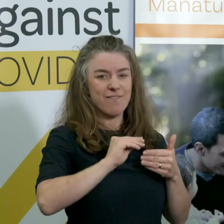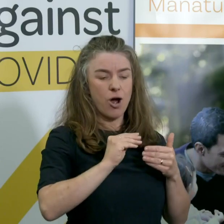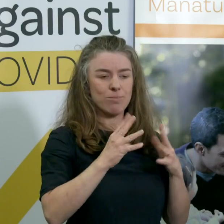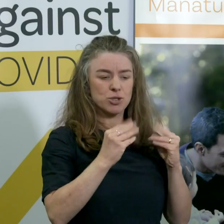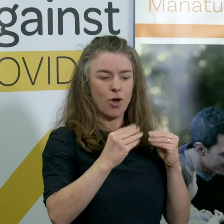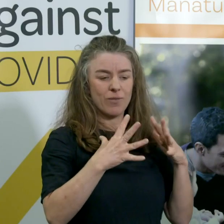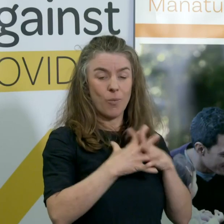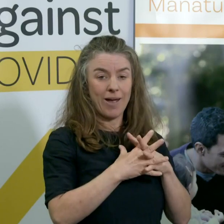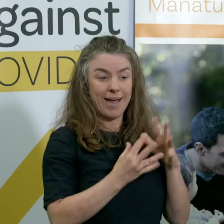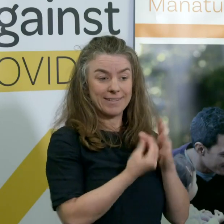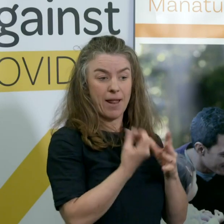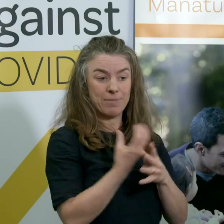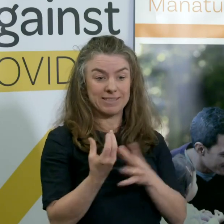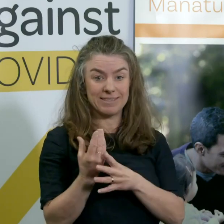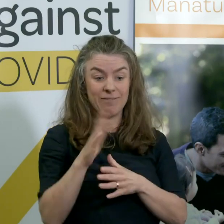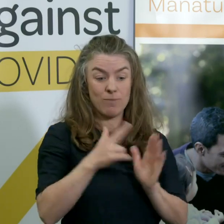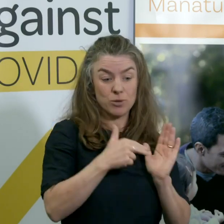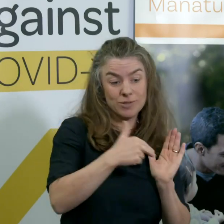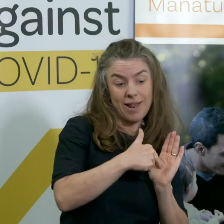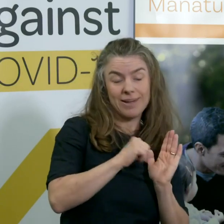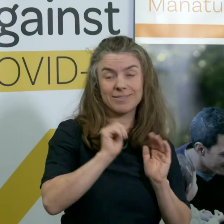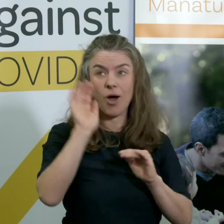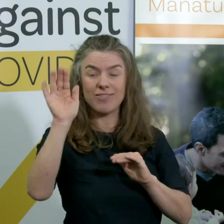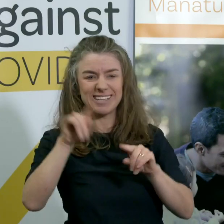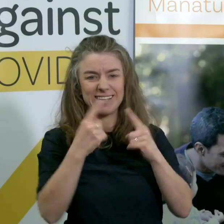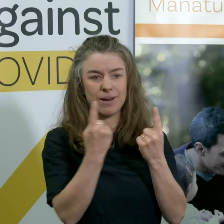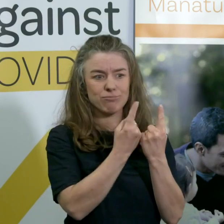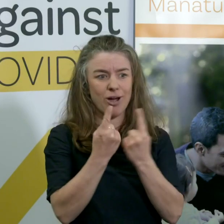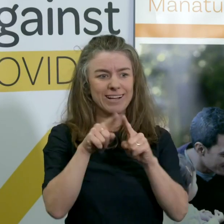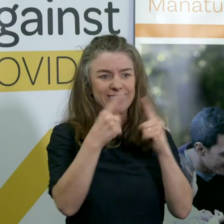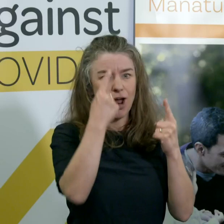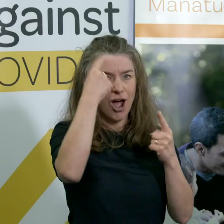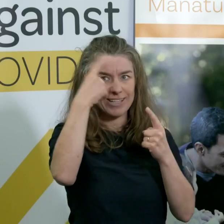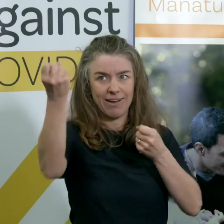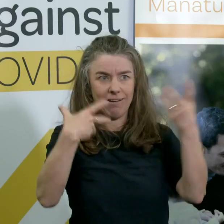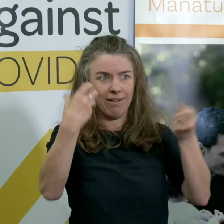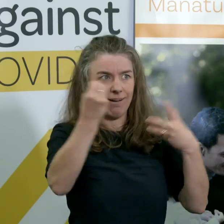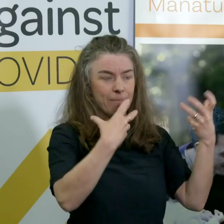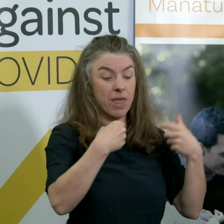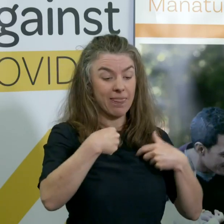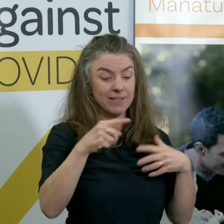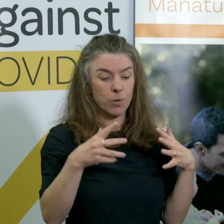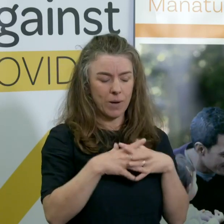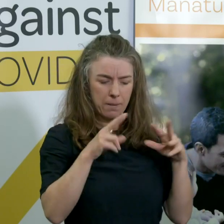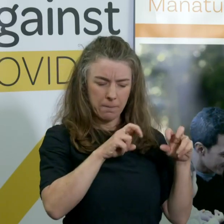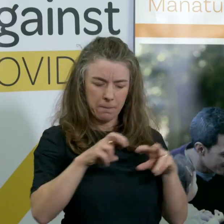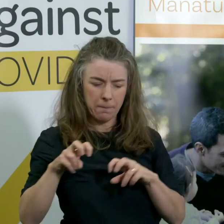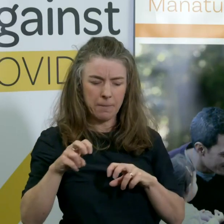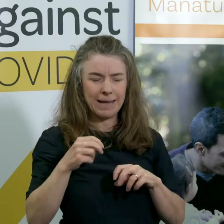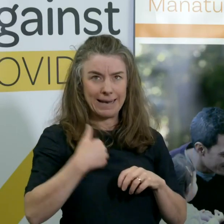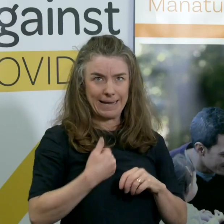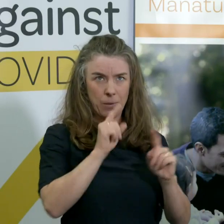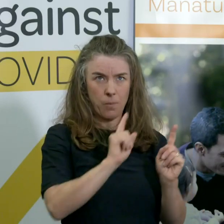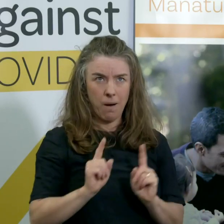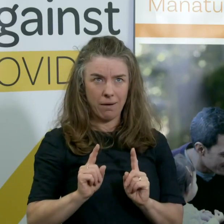New Zealand-based and international, of all sorts of products, and we've just this week had a look at what are the sorts of things we might need, and